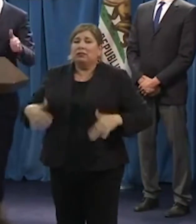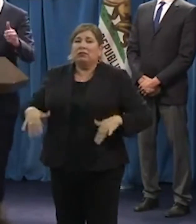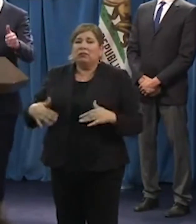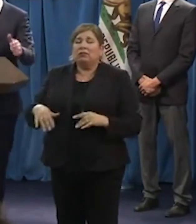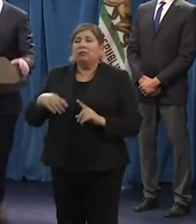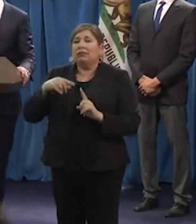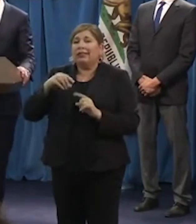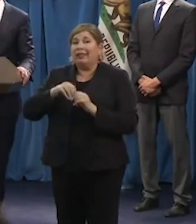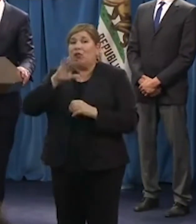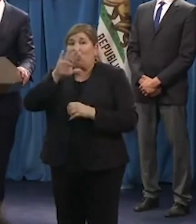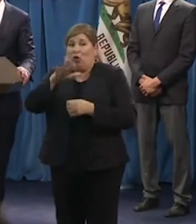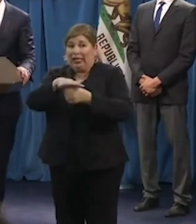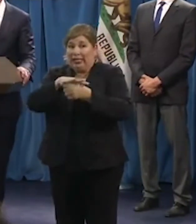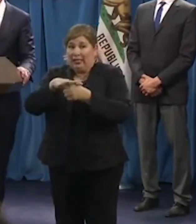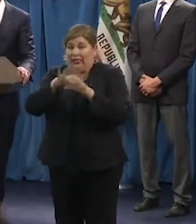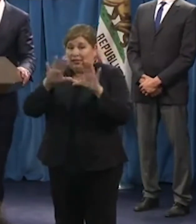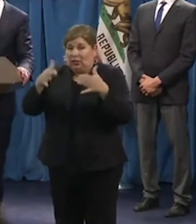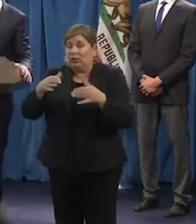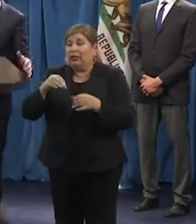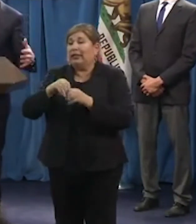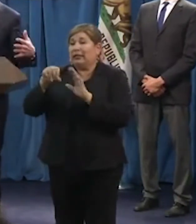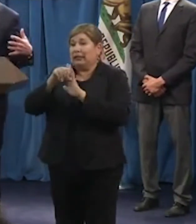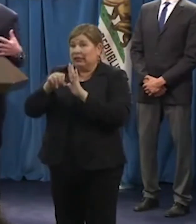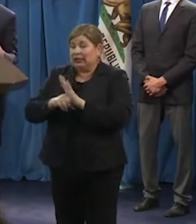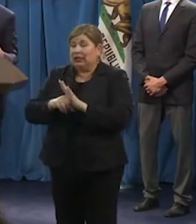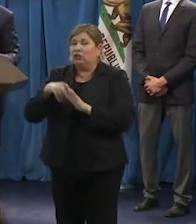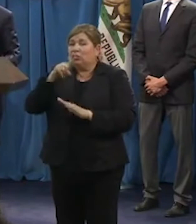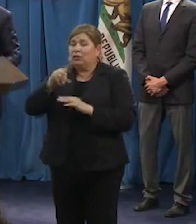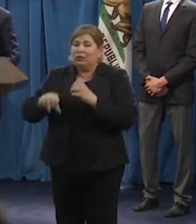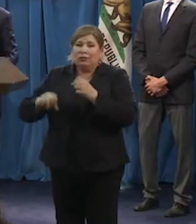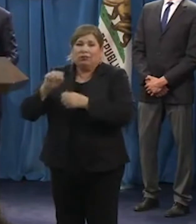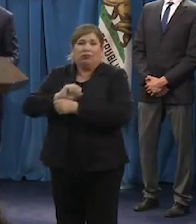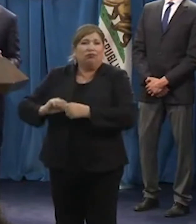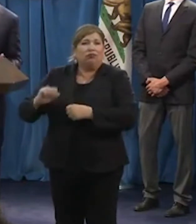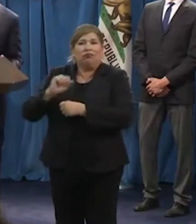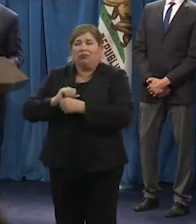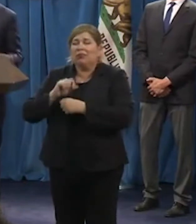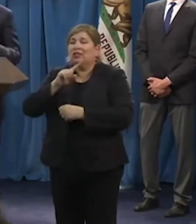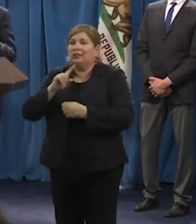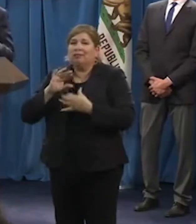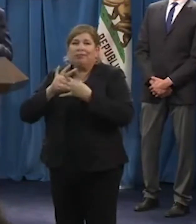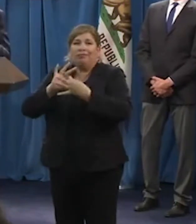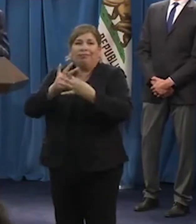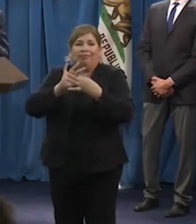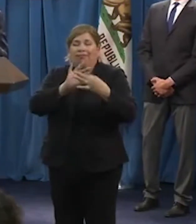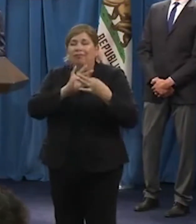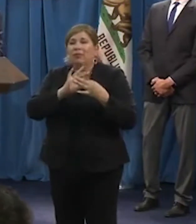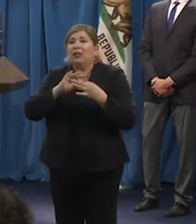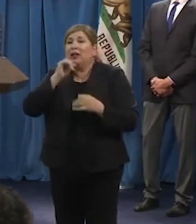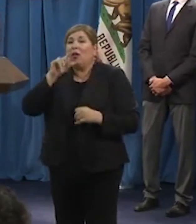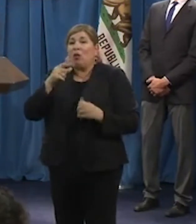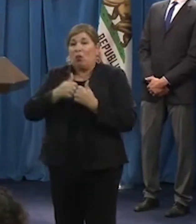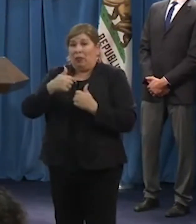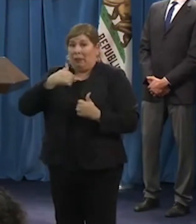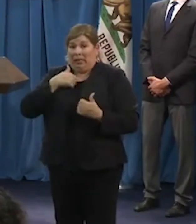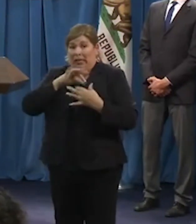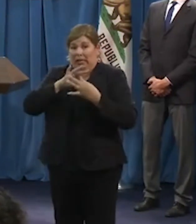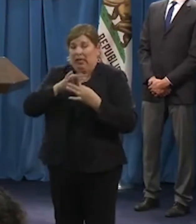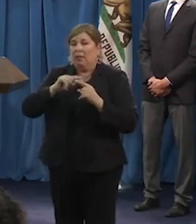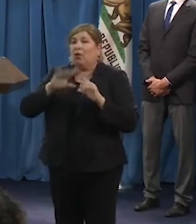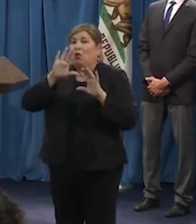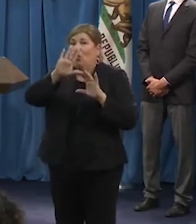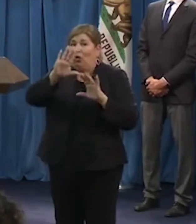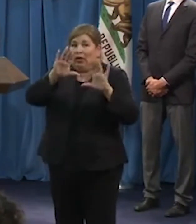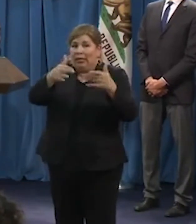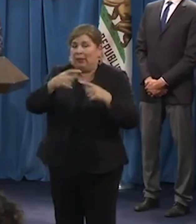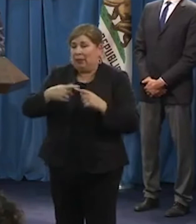in her district and in the state, and she's been deeply connected, not just individually with me, but her team and our